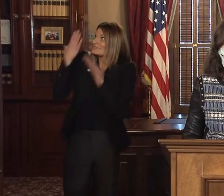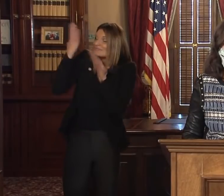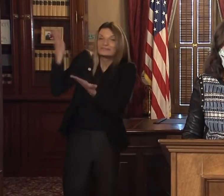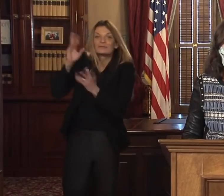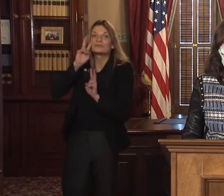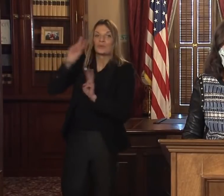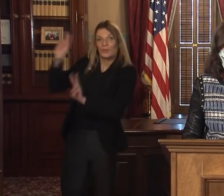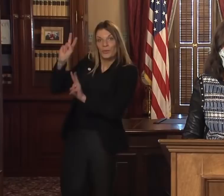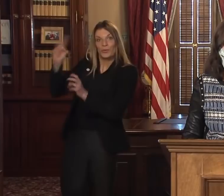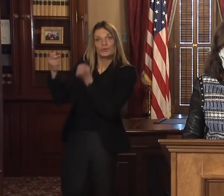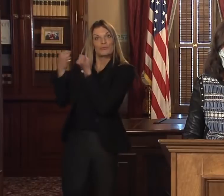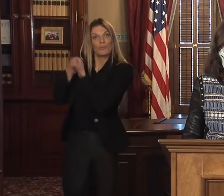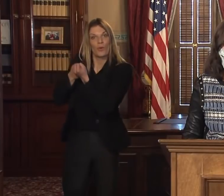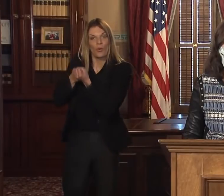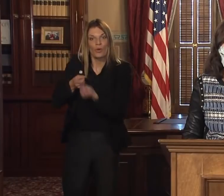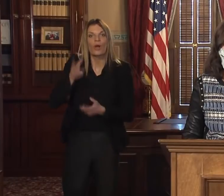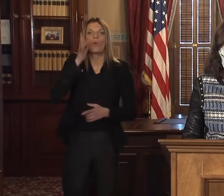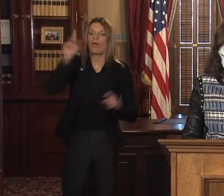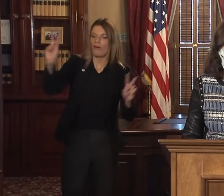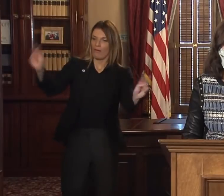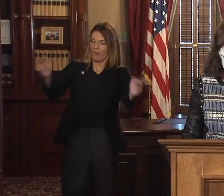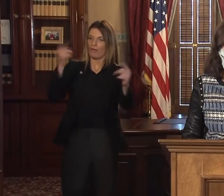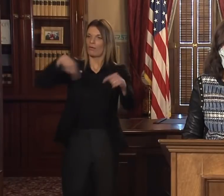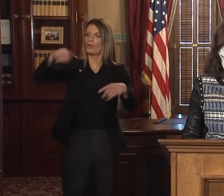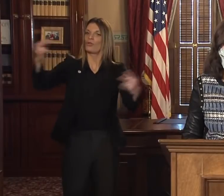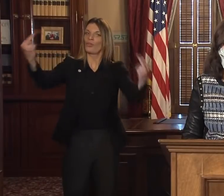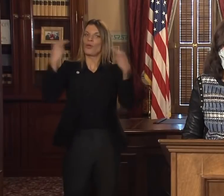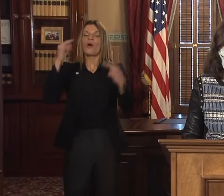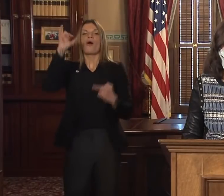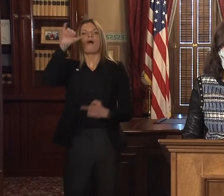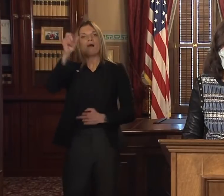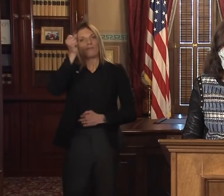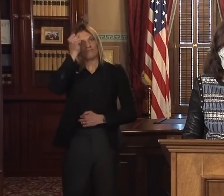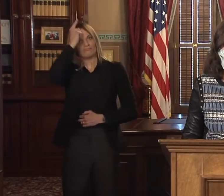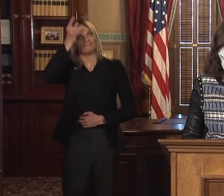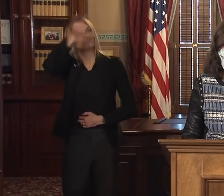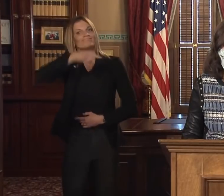just that, it will save lives and it will mitigate the economic harm we're all